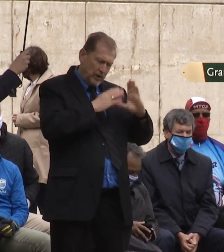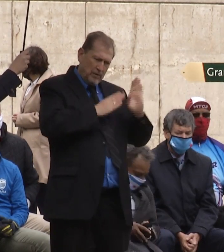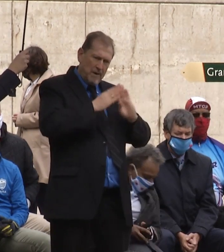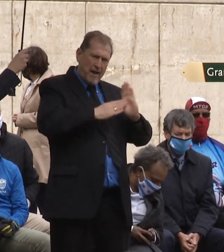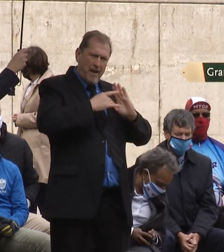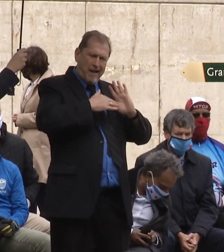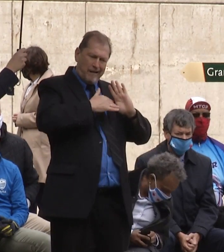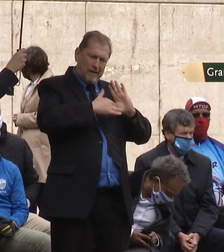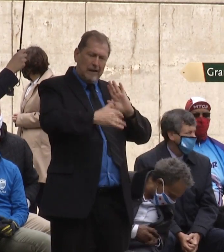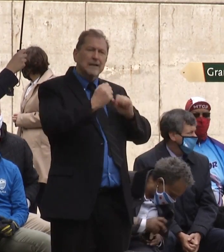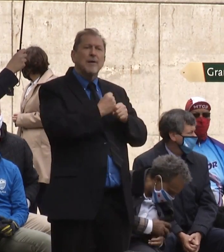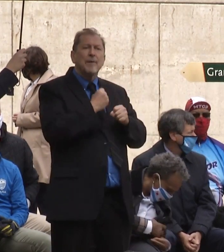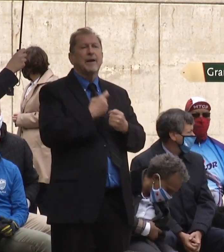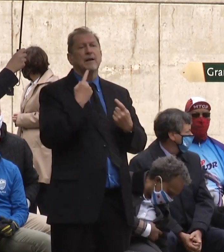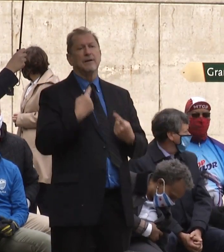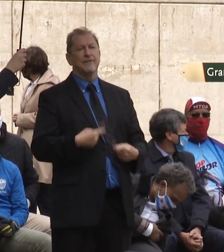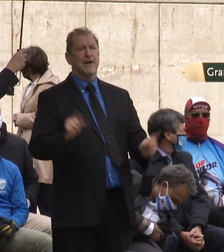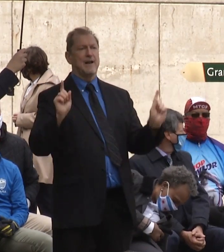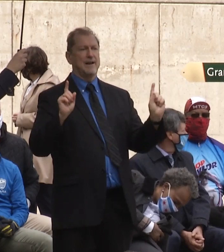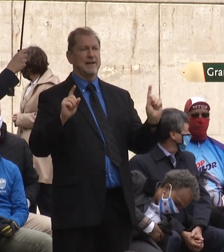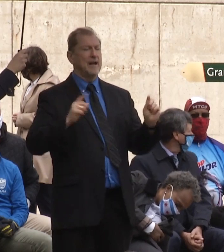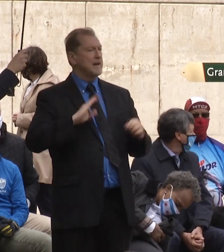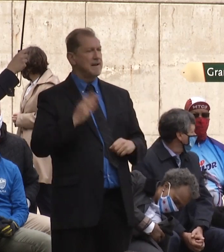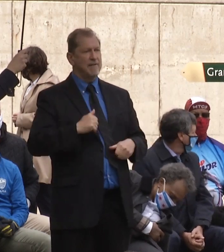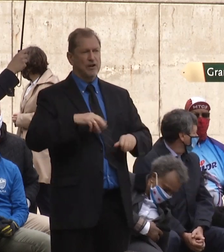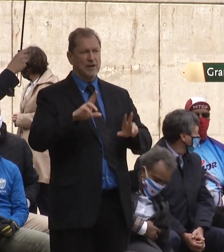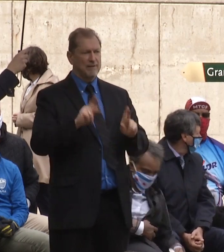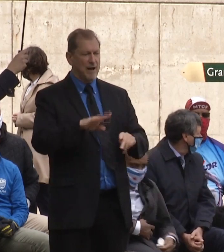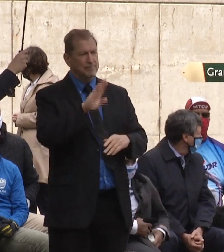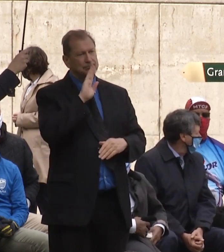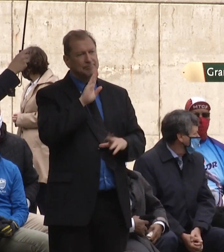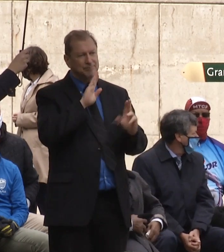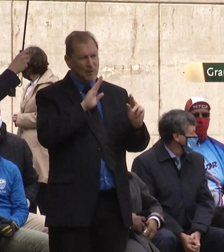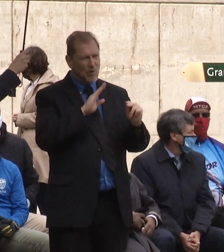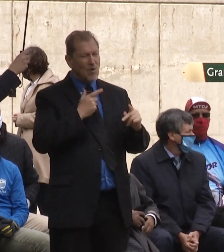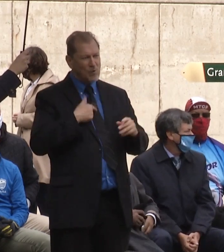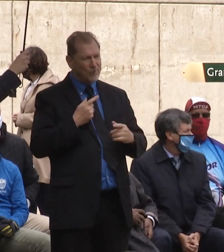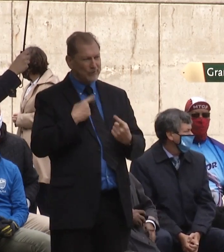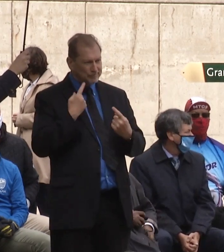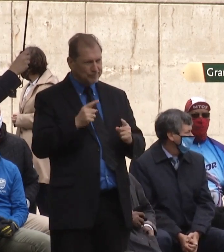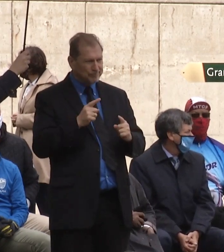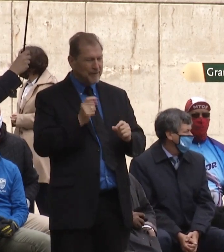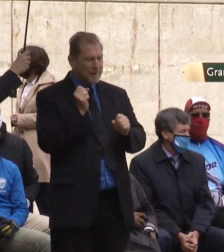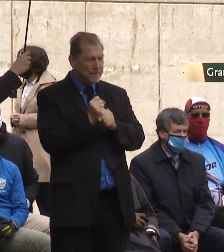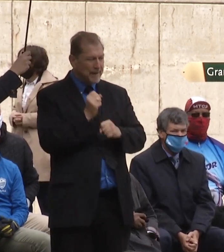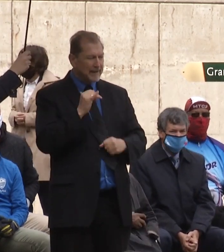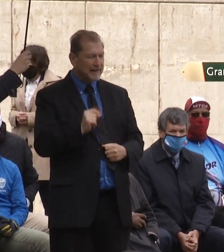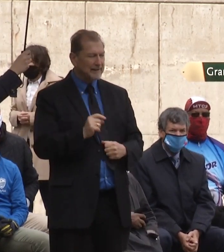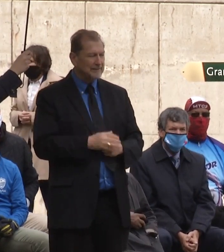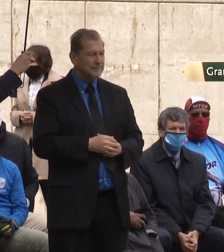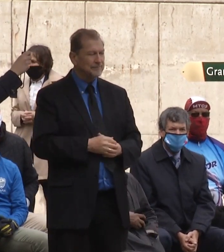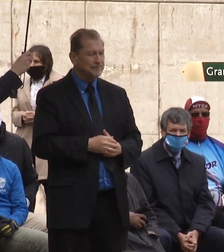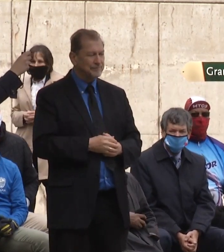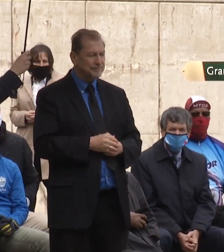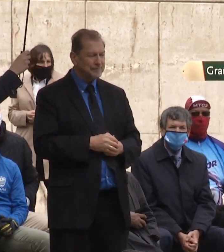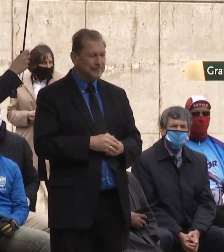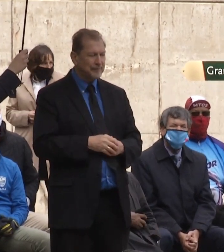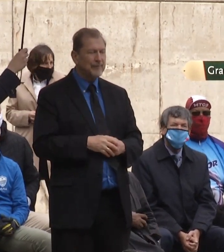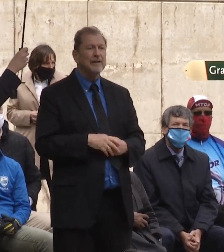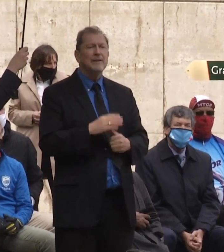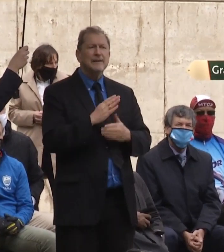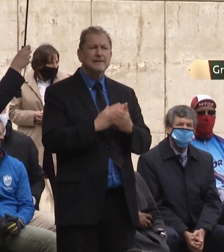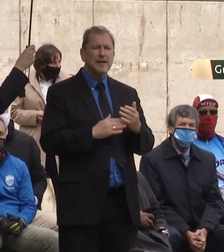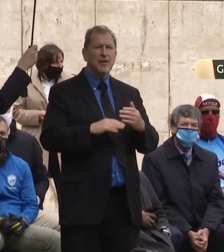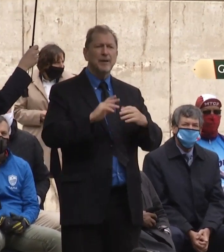so diligently and resourcefully, never giving up to getting this across that finish line. Just a few of the key people: Chief